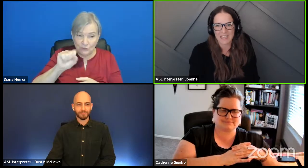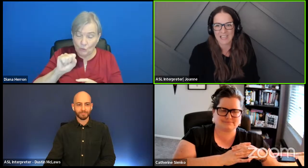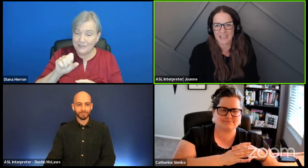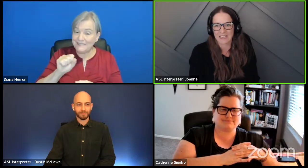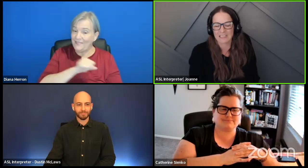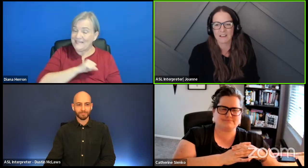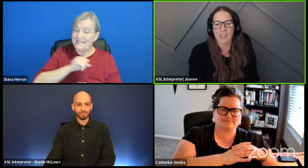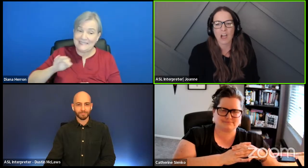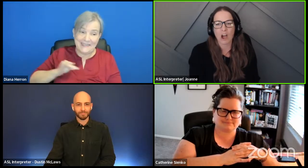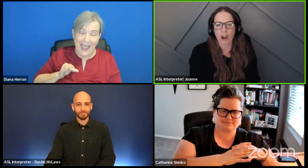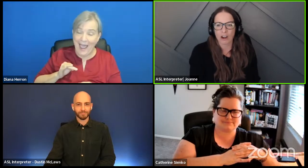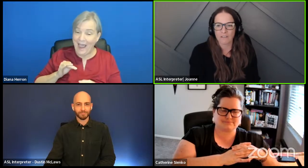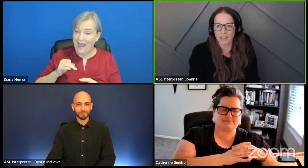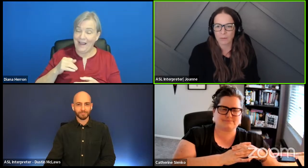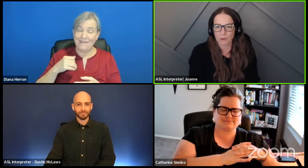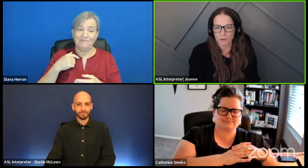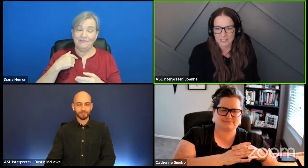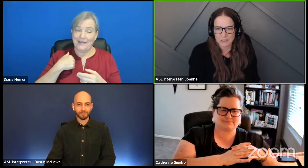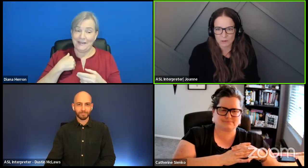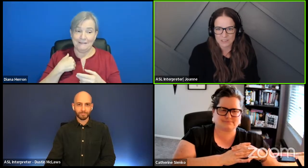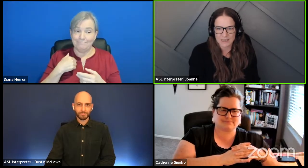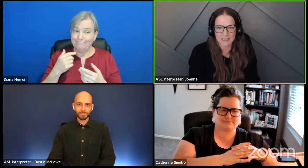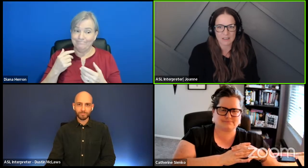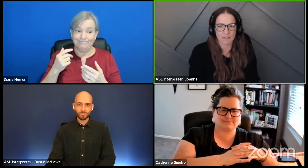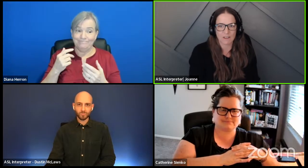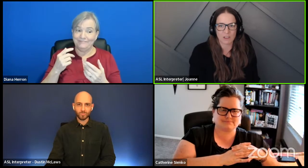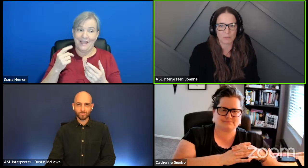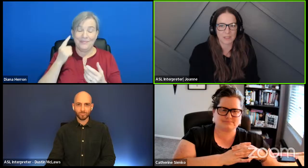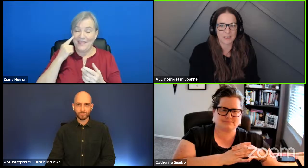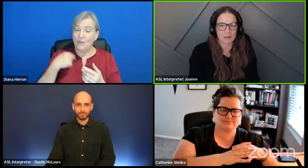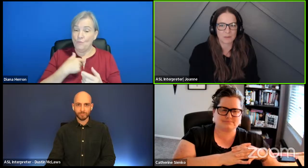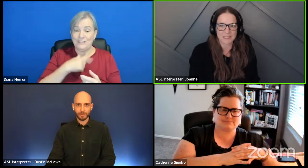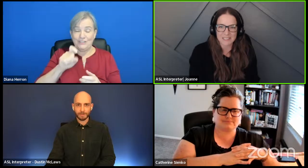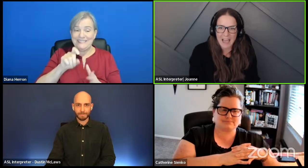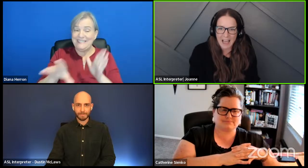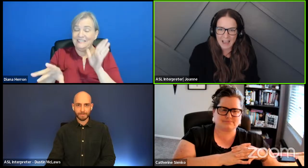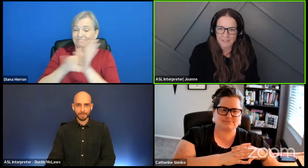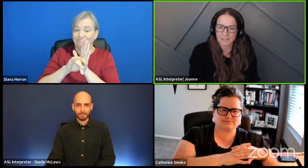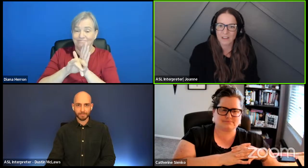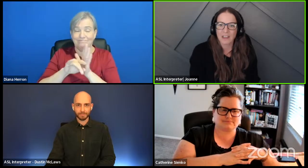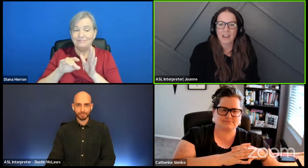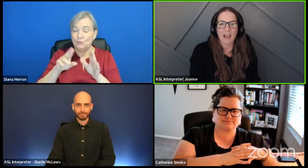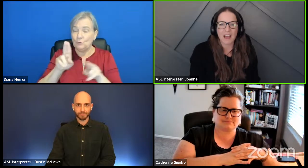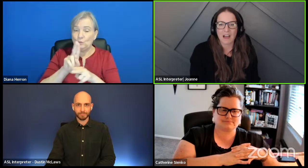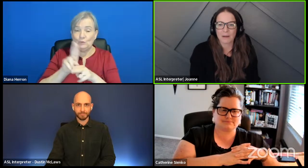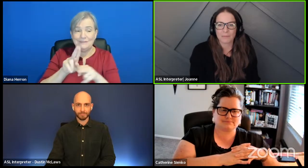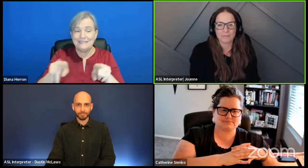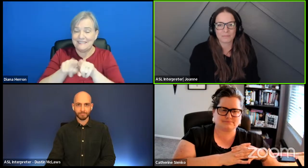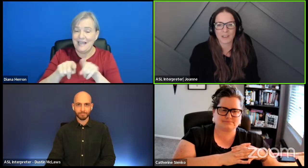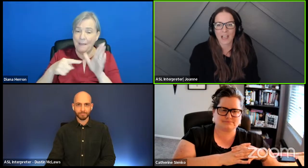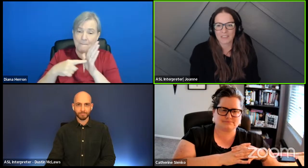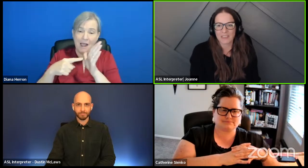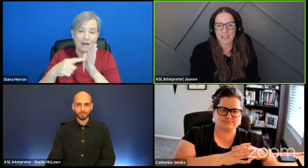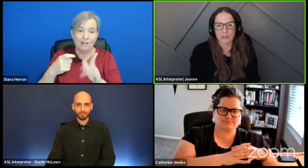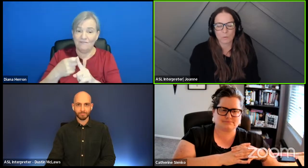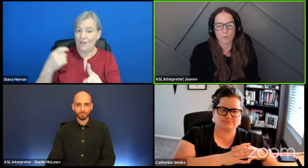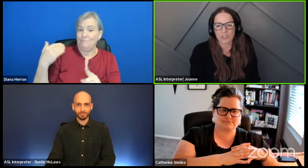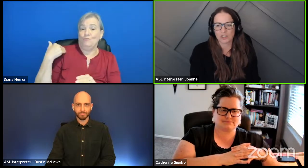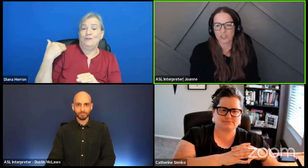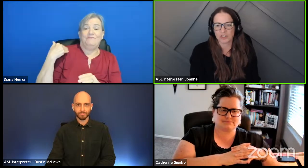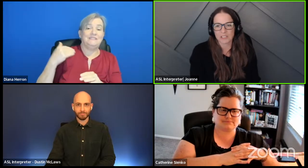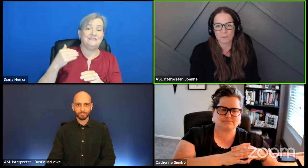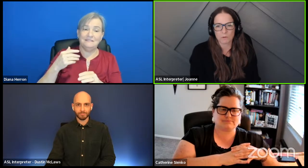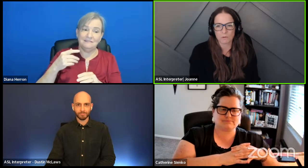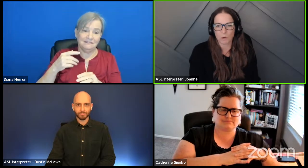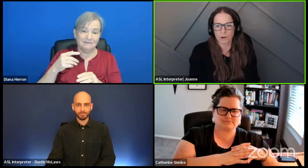last minute, and our available resources, our availability with staff. I think